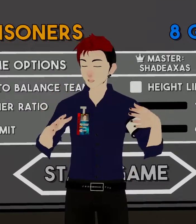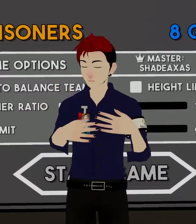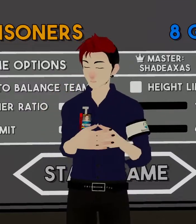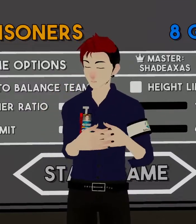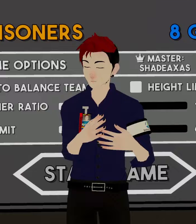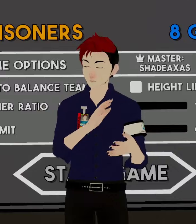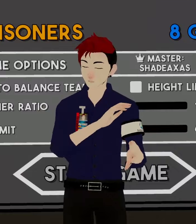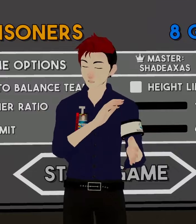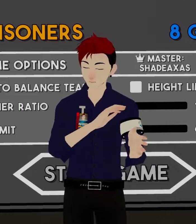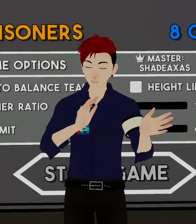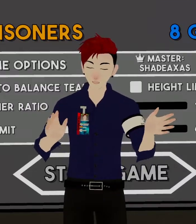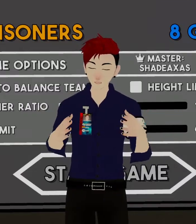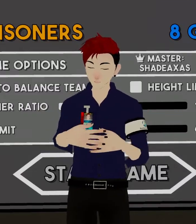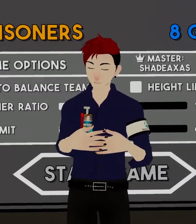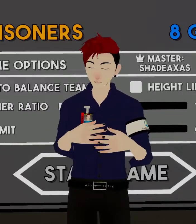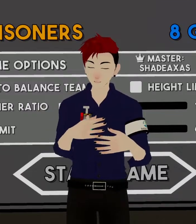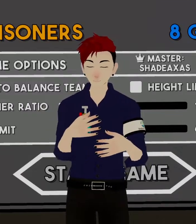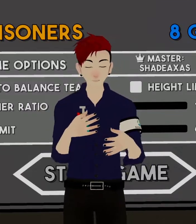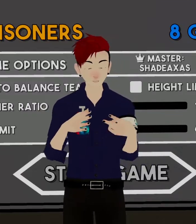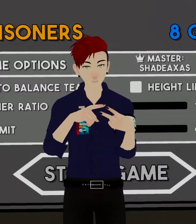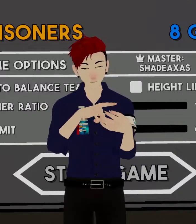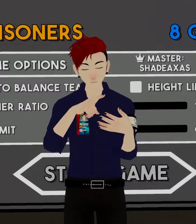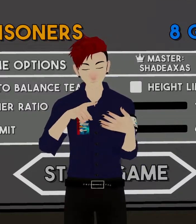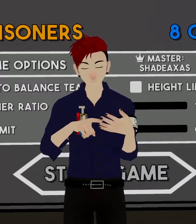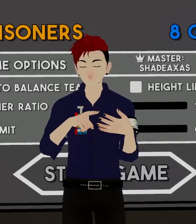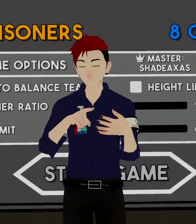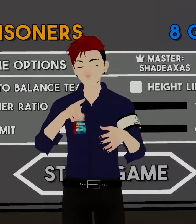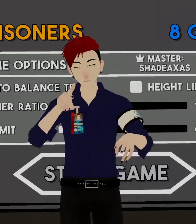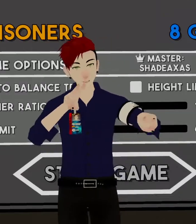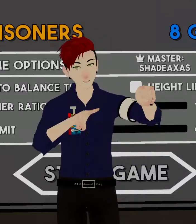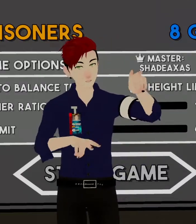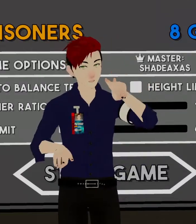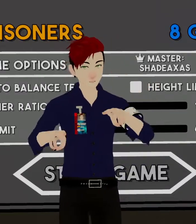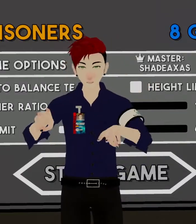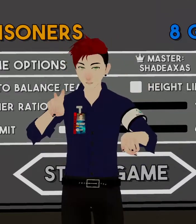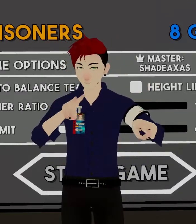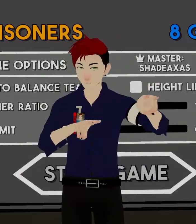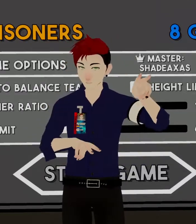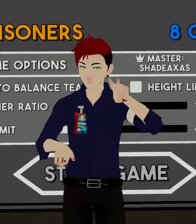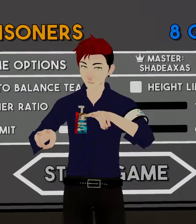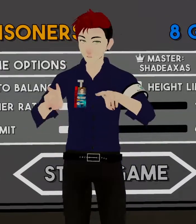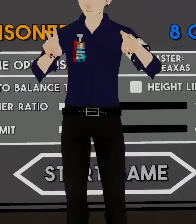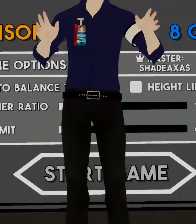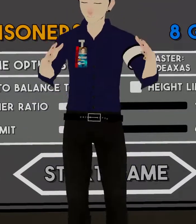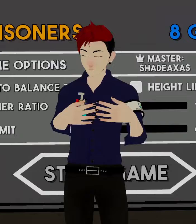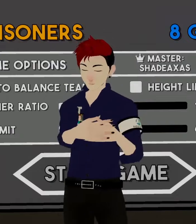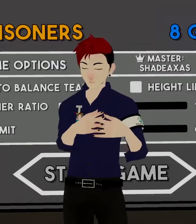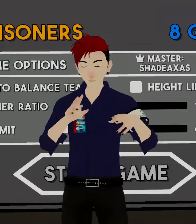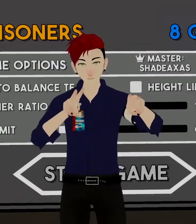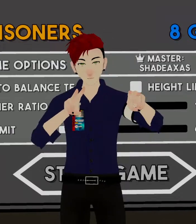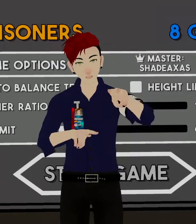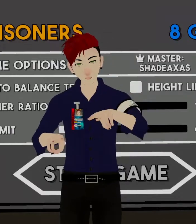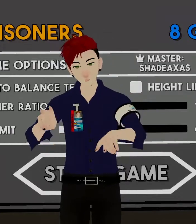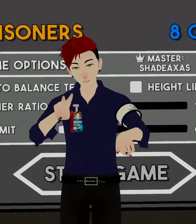cop room, like the cops room, their security room. You could do the surveillance room, like